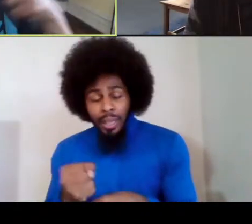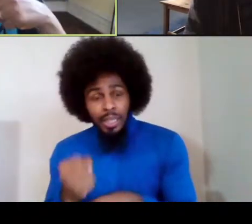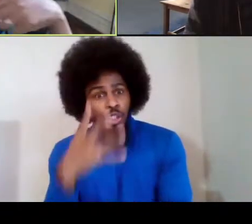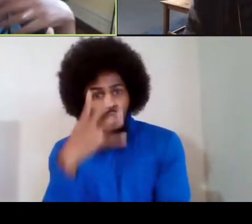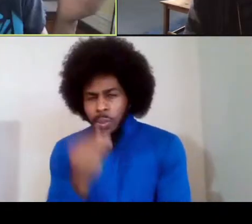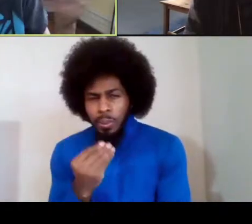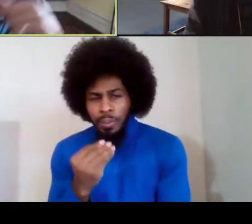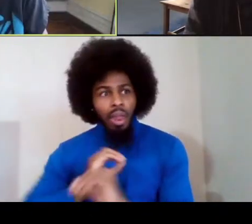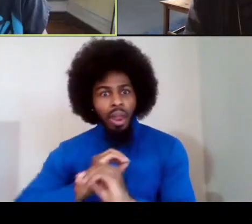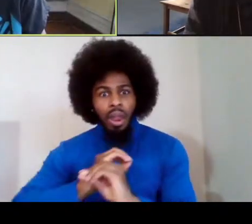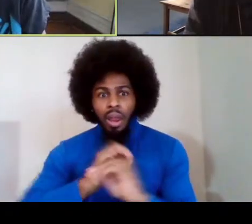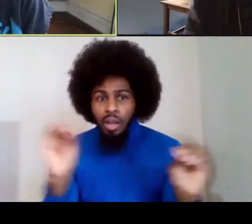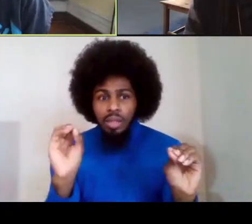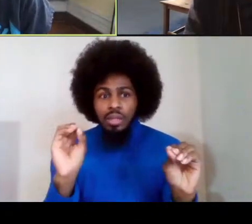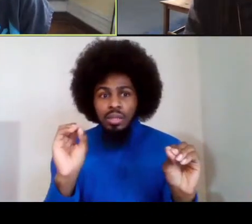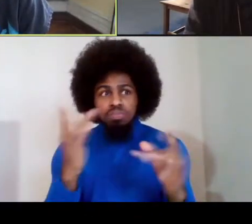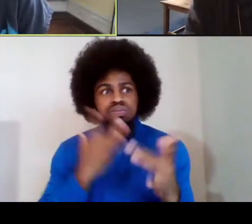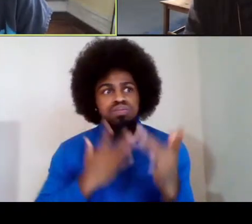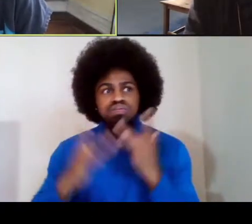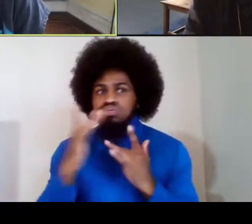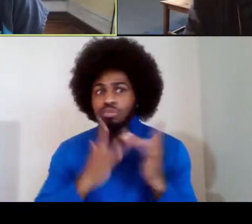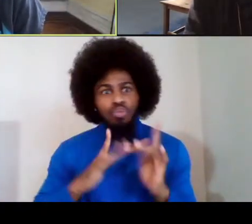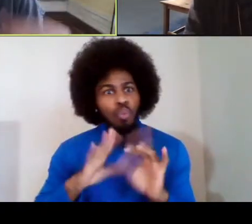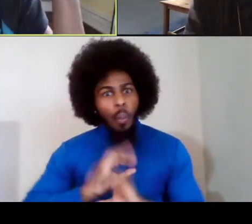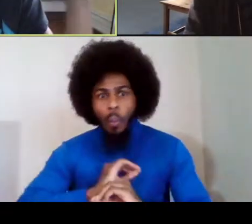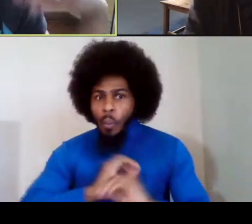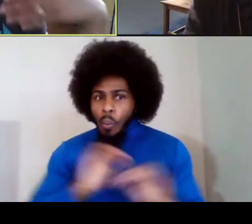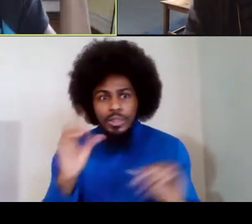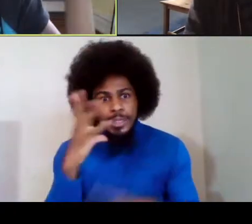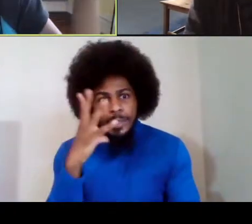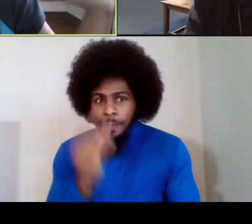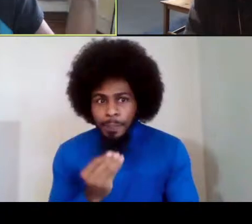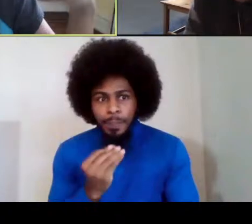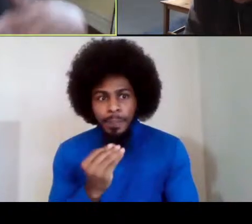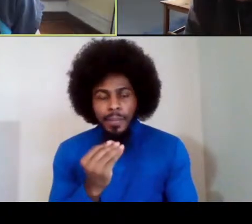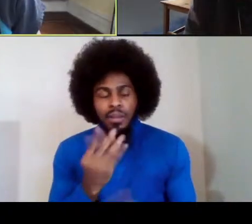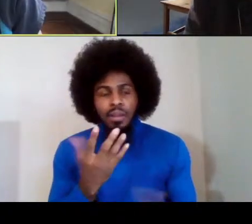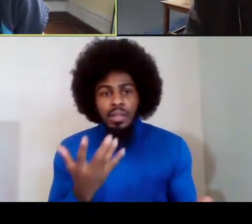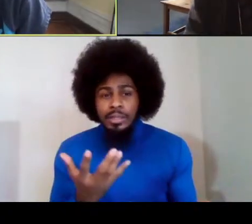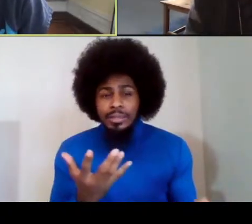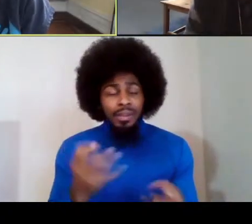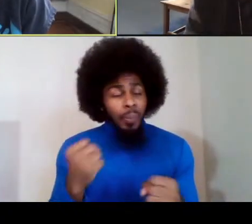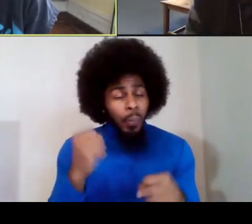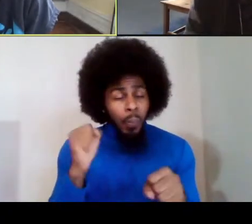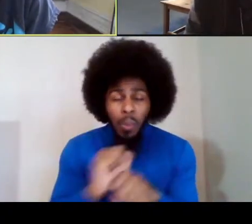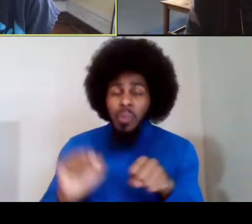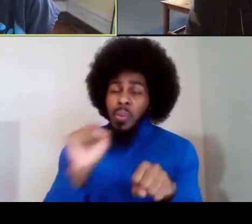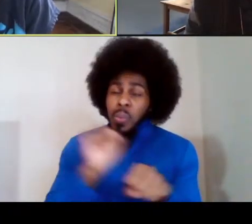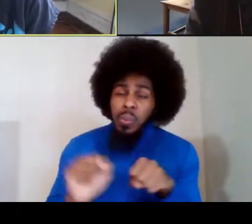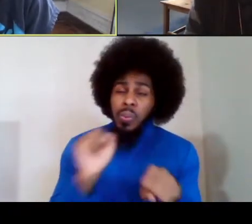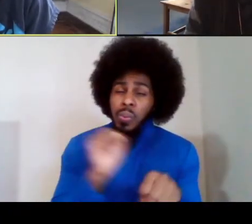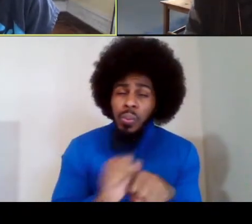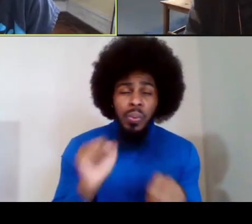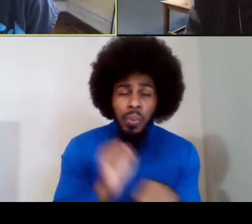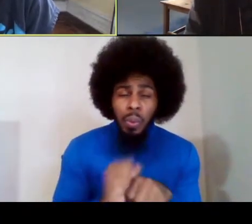make, not sleep, take this gig. Like kind of how it is right now with all this like acceleration of the technology,